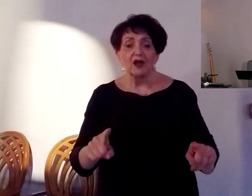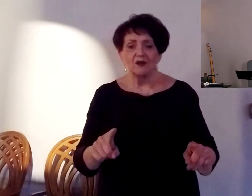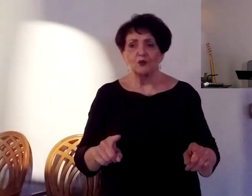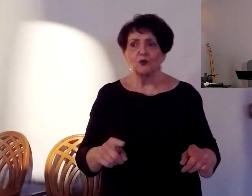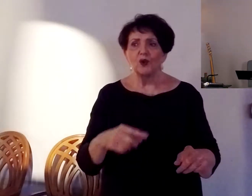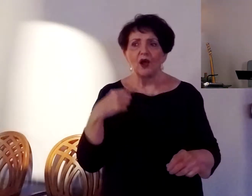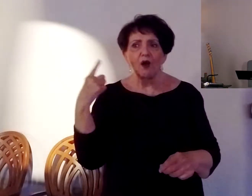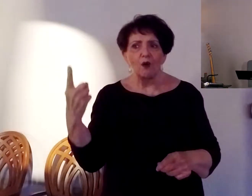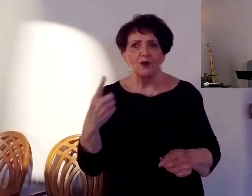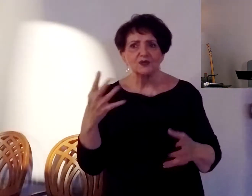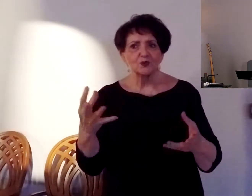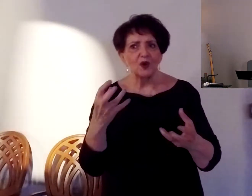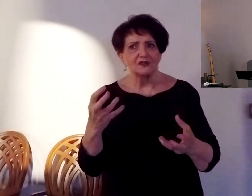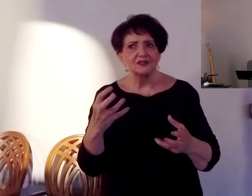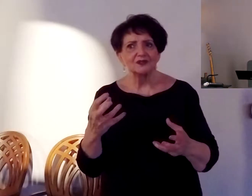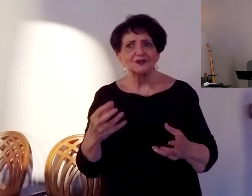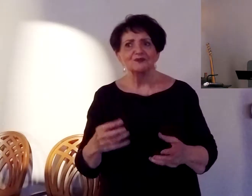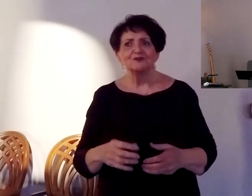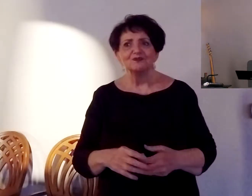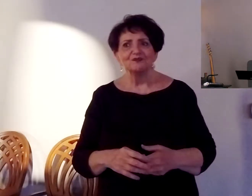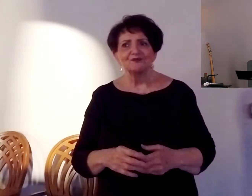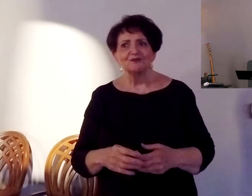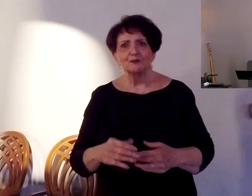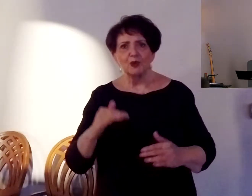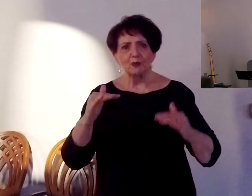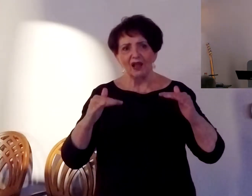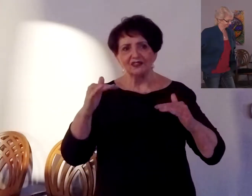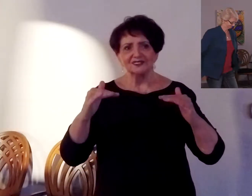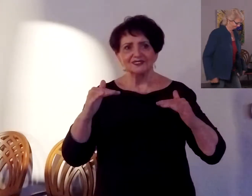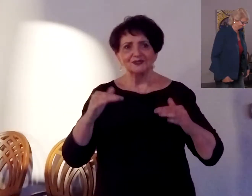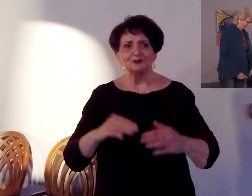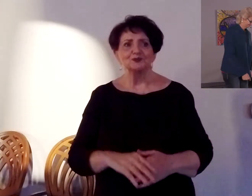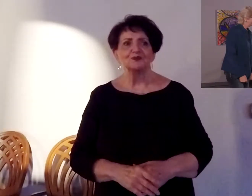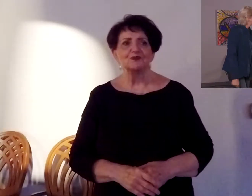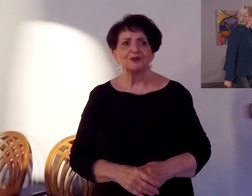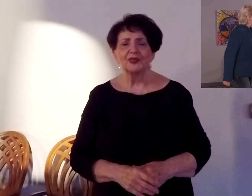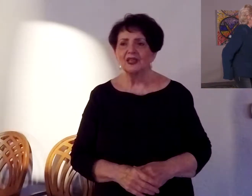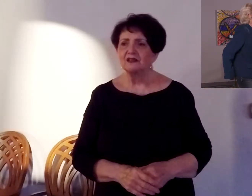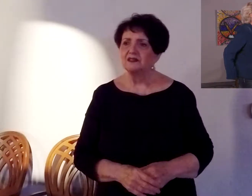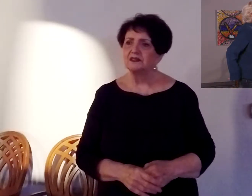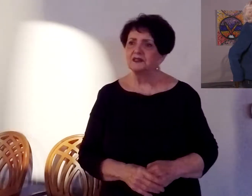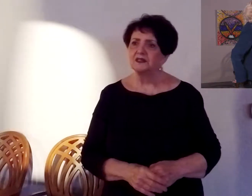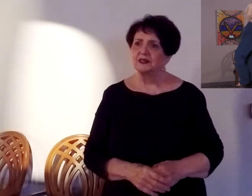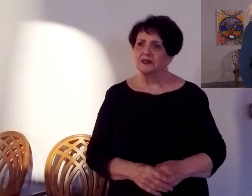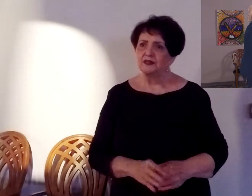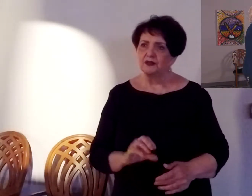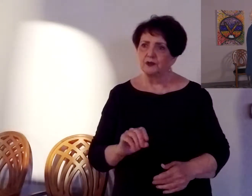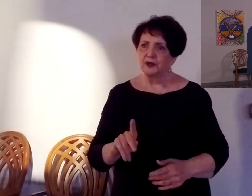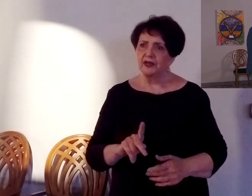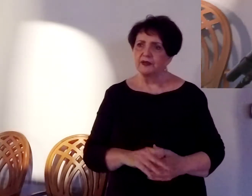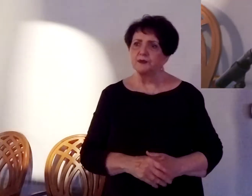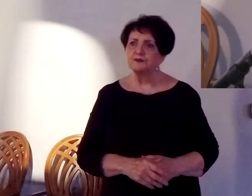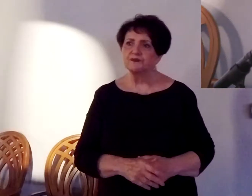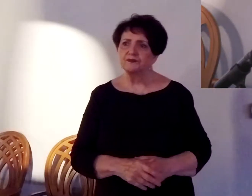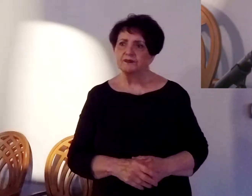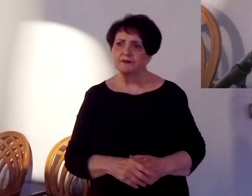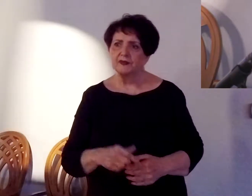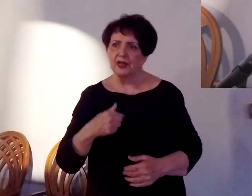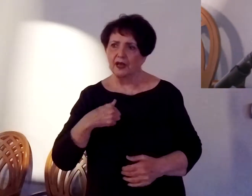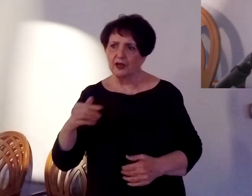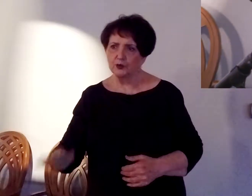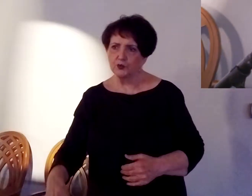So thanks for the question, Michael. Okay, so I was